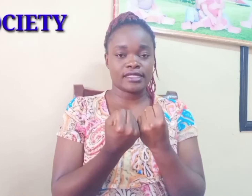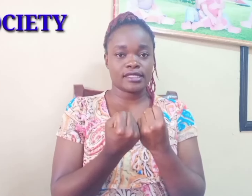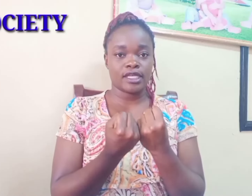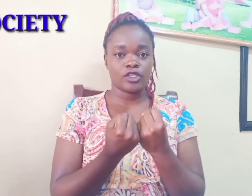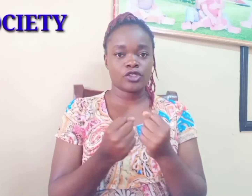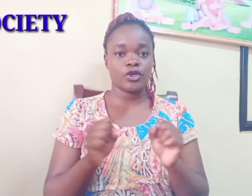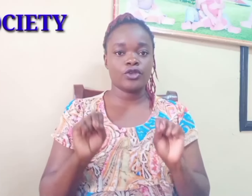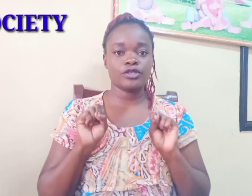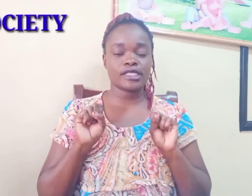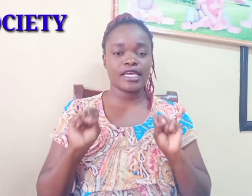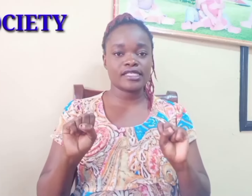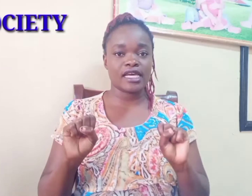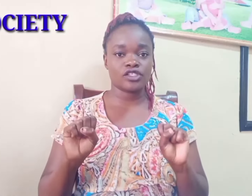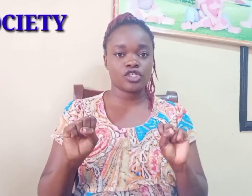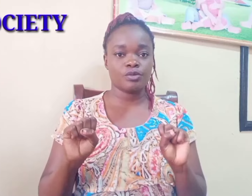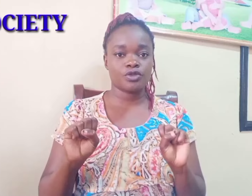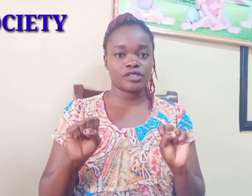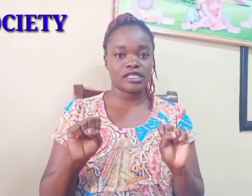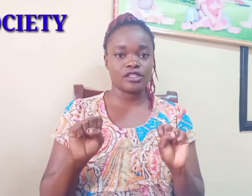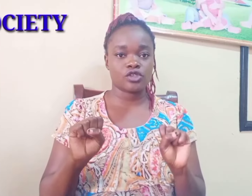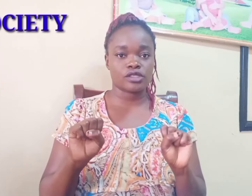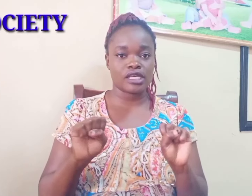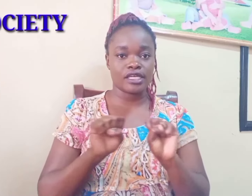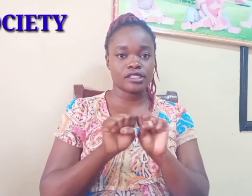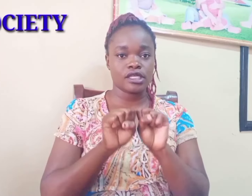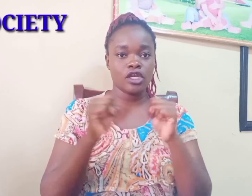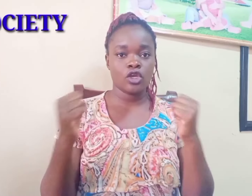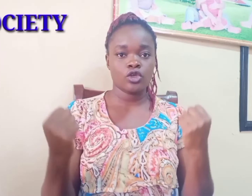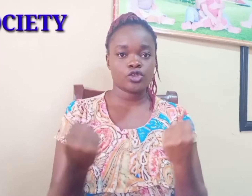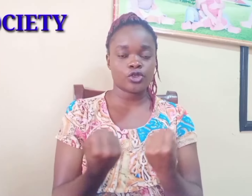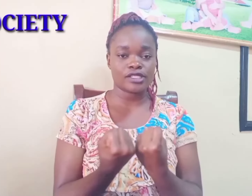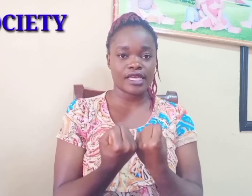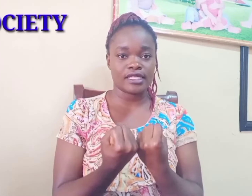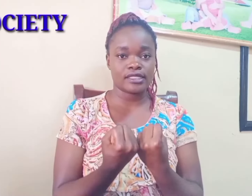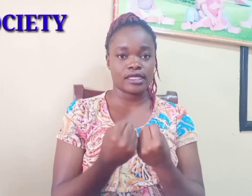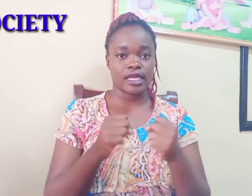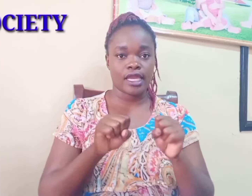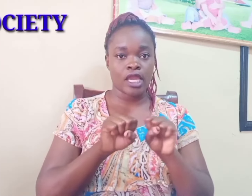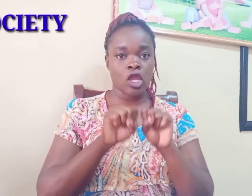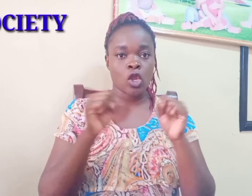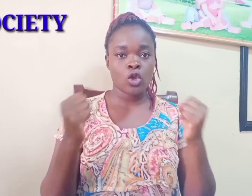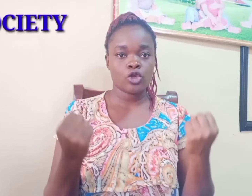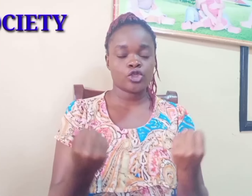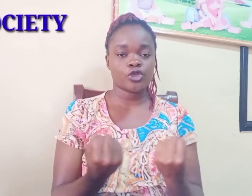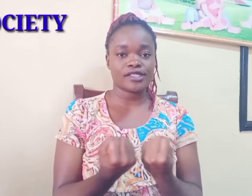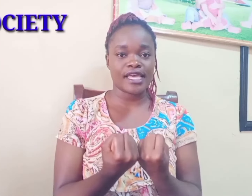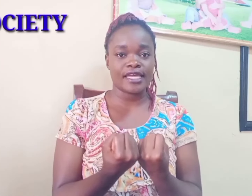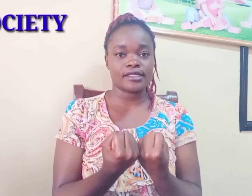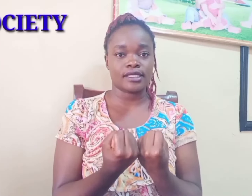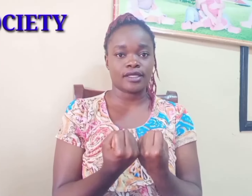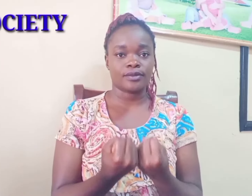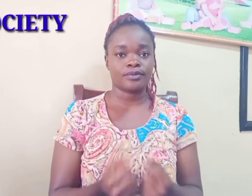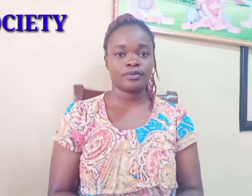Society. So you use S hand shape to sign society. Society. Society.